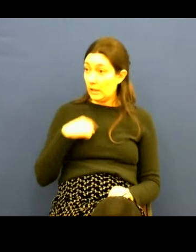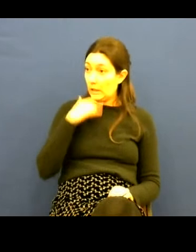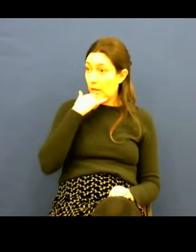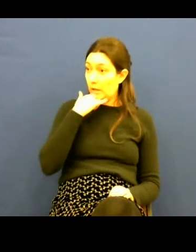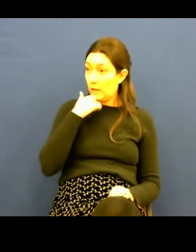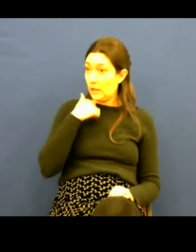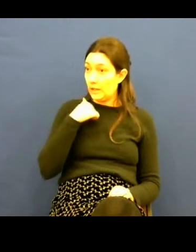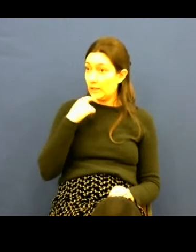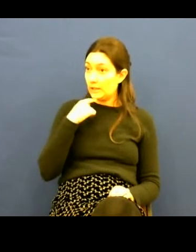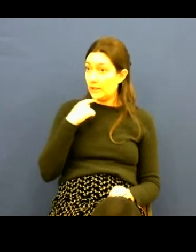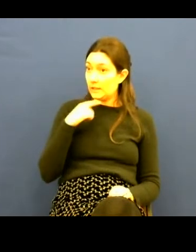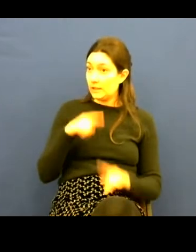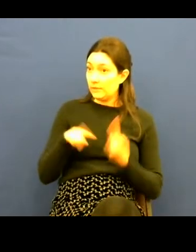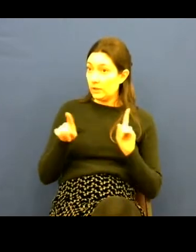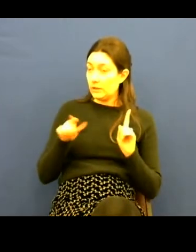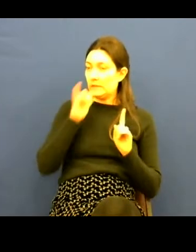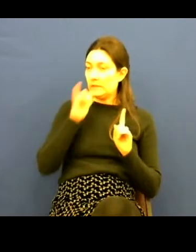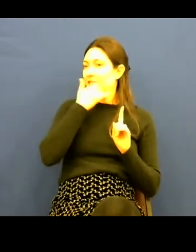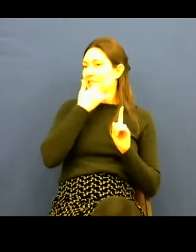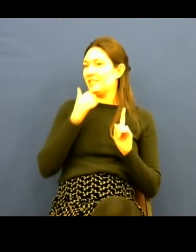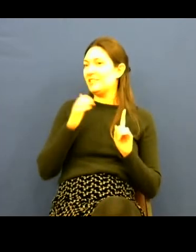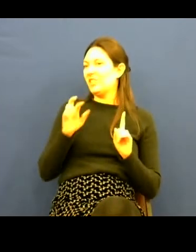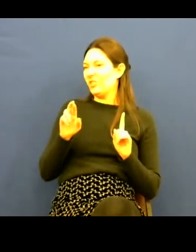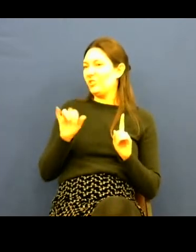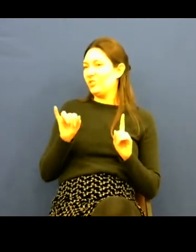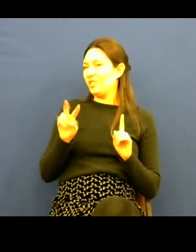sorry. Riverton.